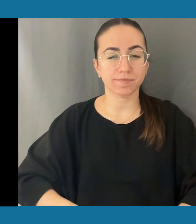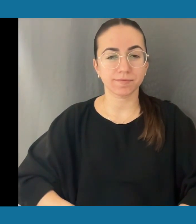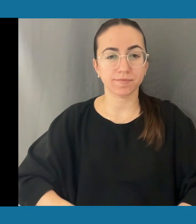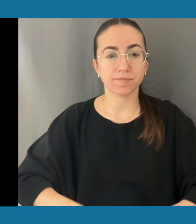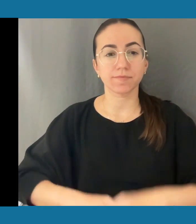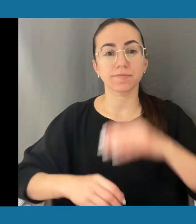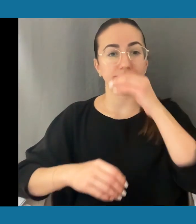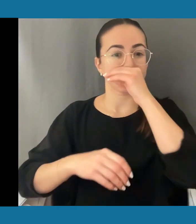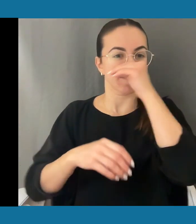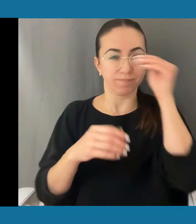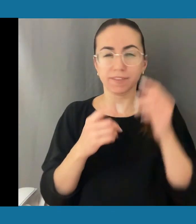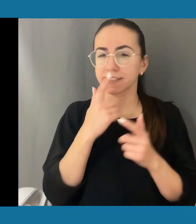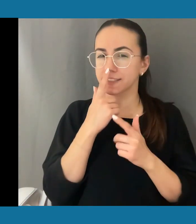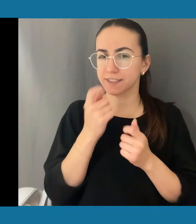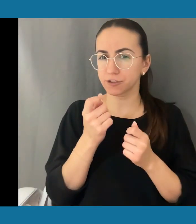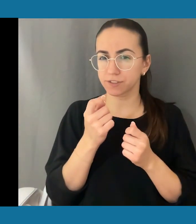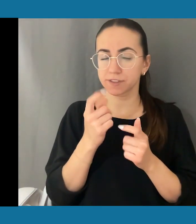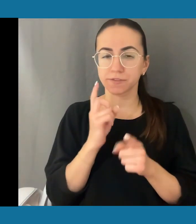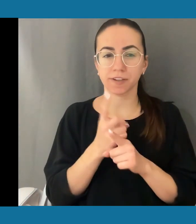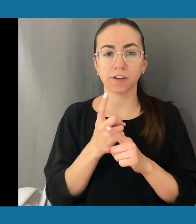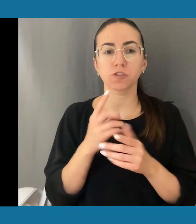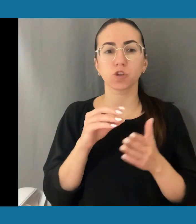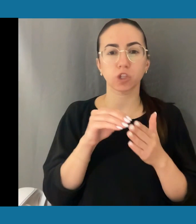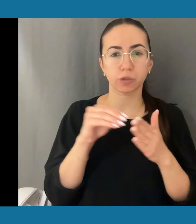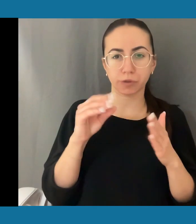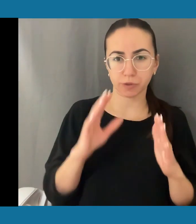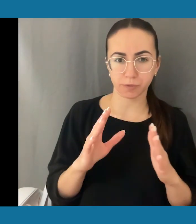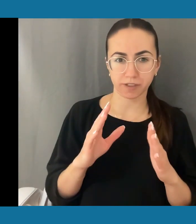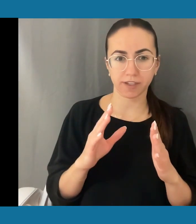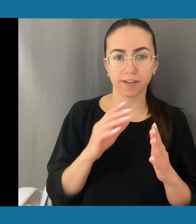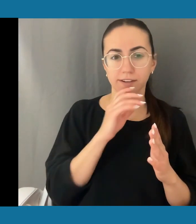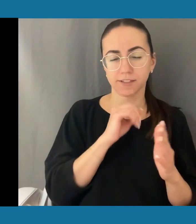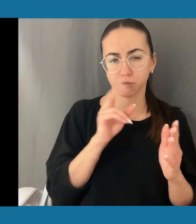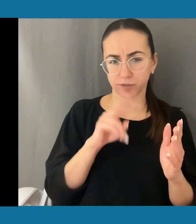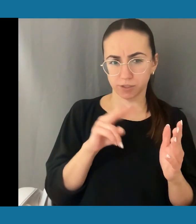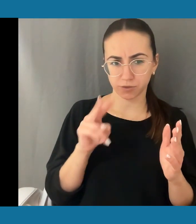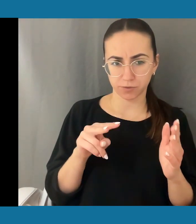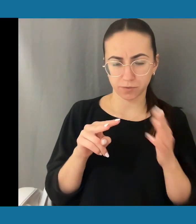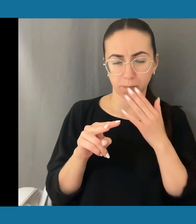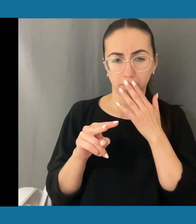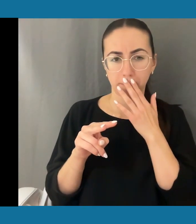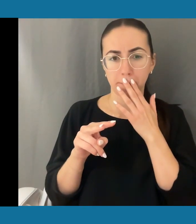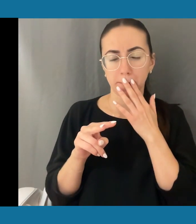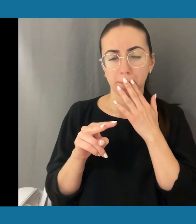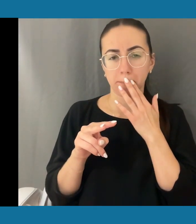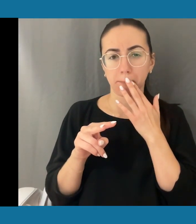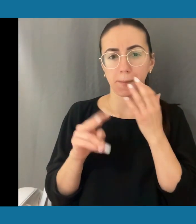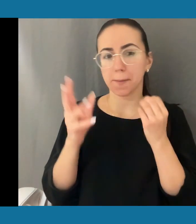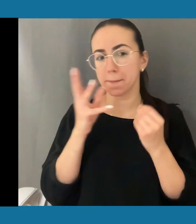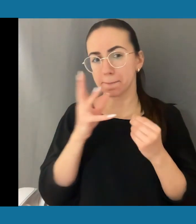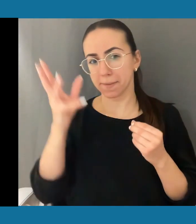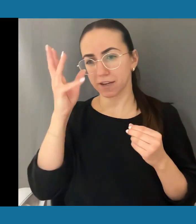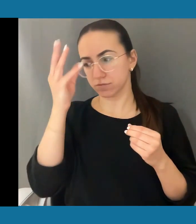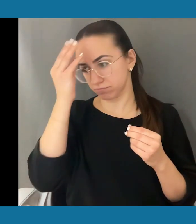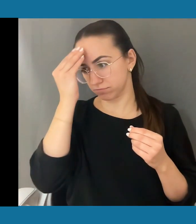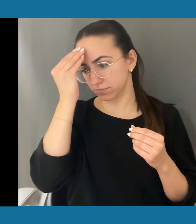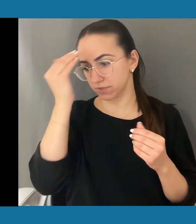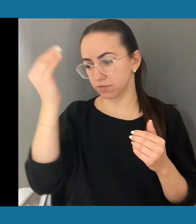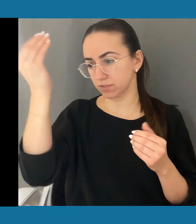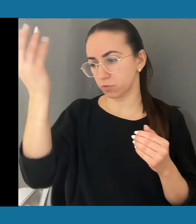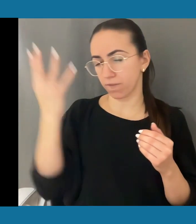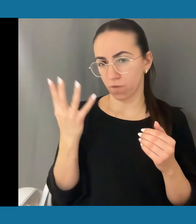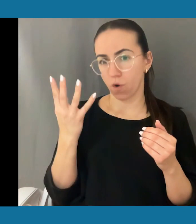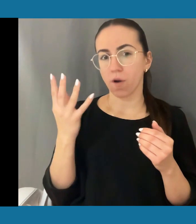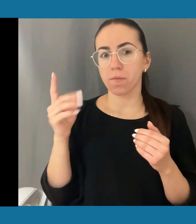It's interesting on the first one, right? So you have a student, 22 years old. The parents been told the guardianship to remain involved in their